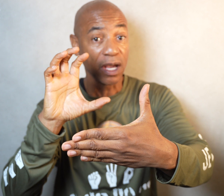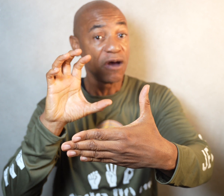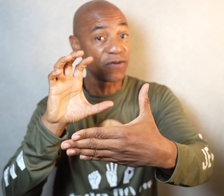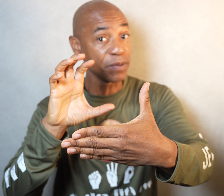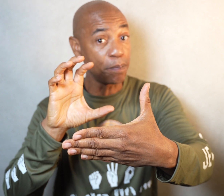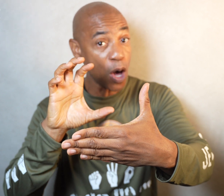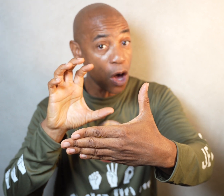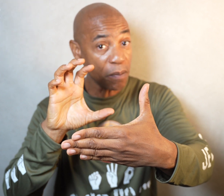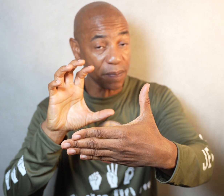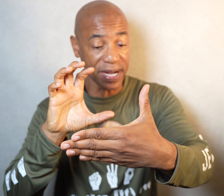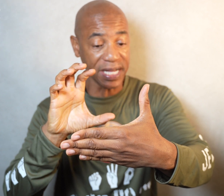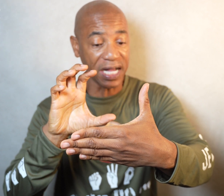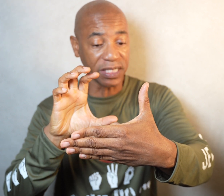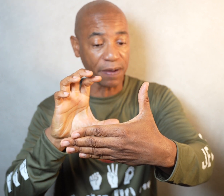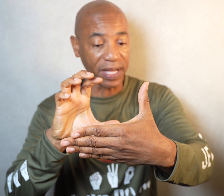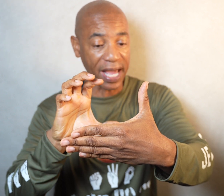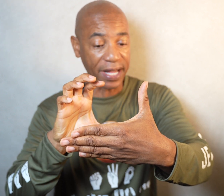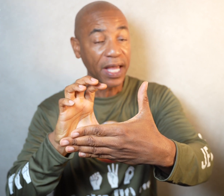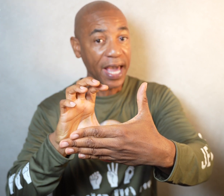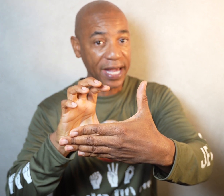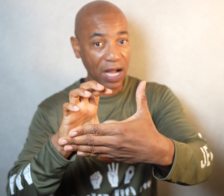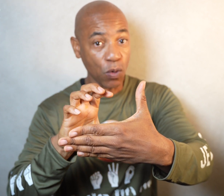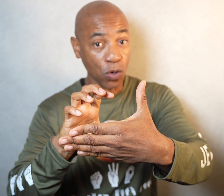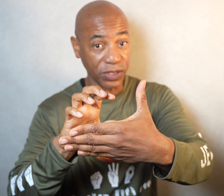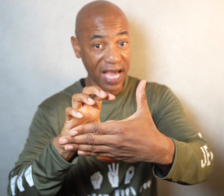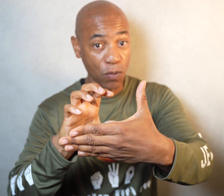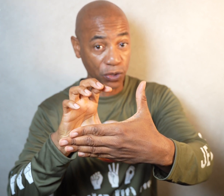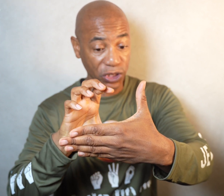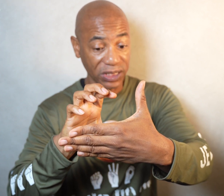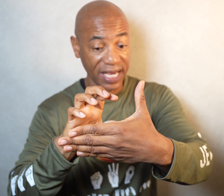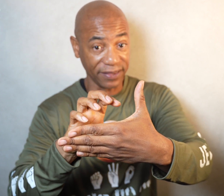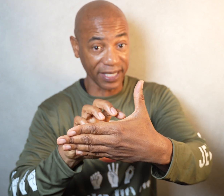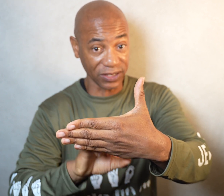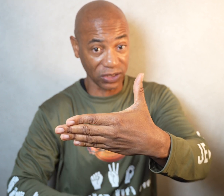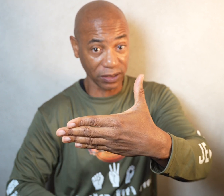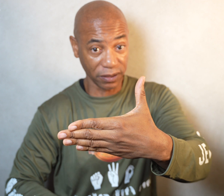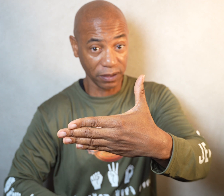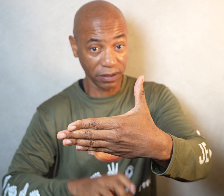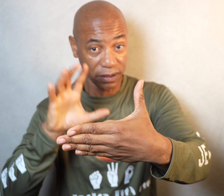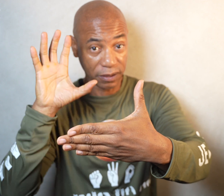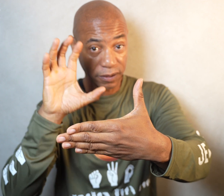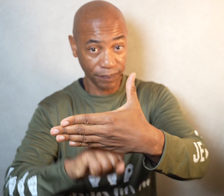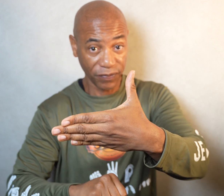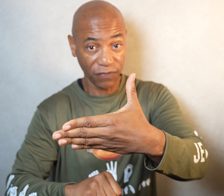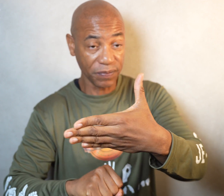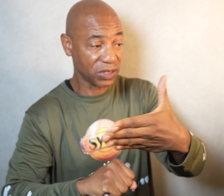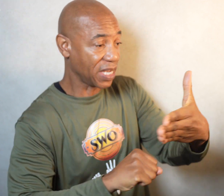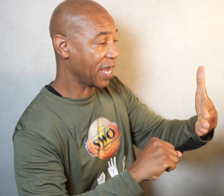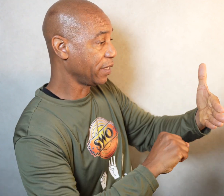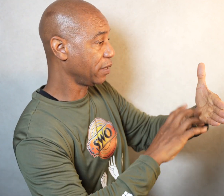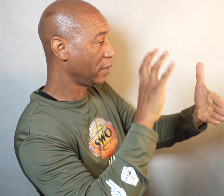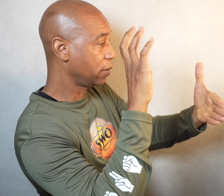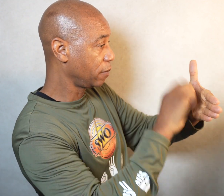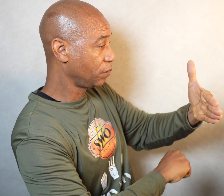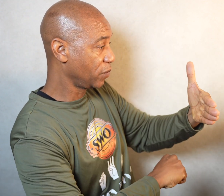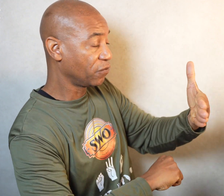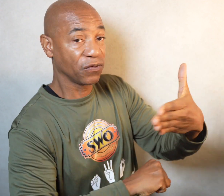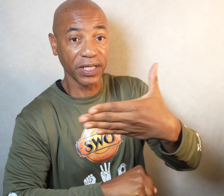from the palm of my non-dominant hand, and I will go downward just like this. From the side, front